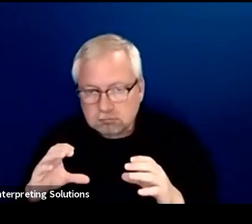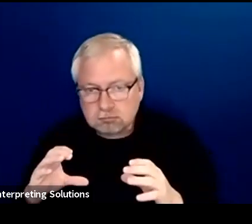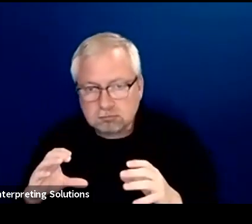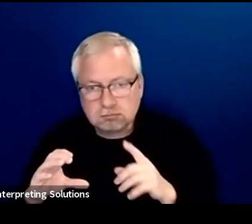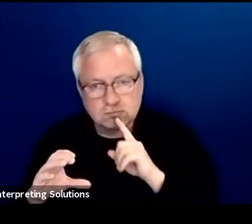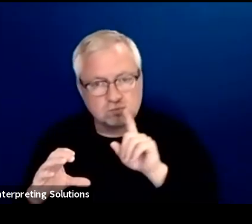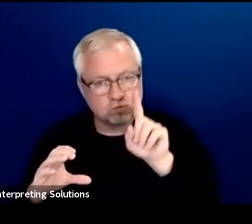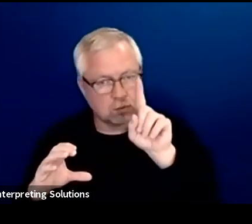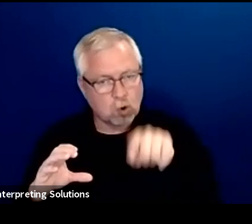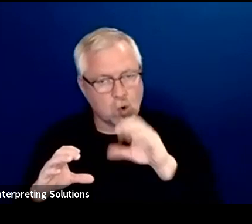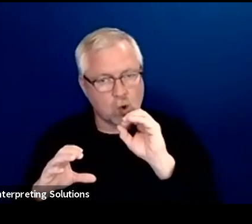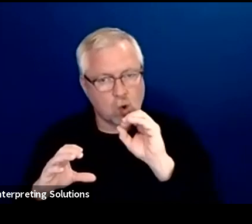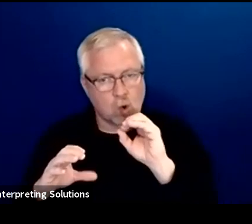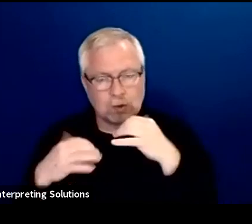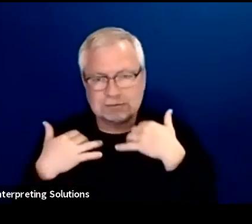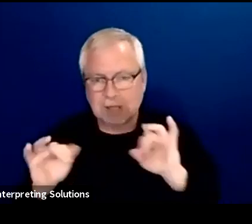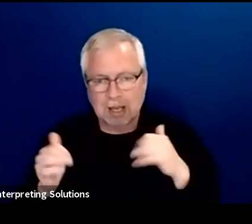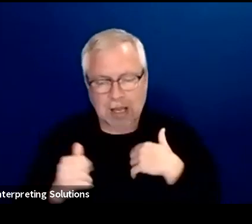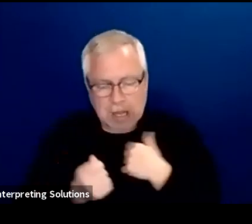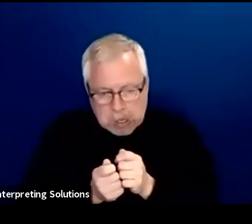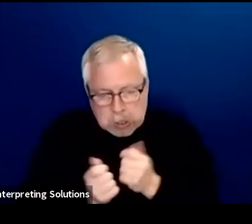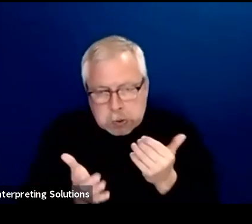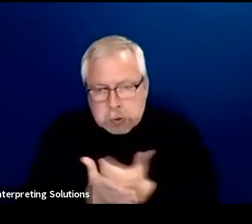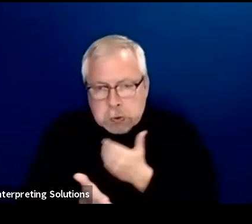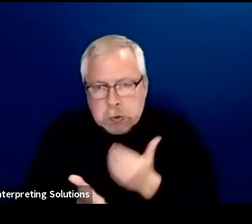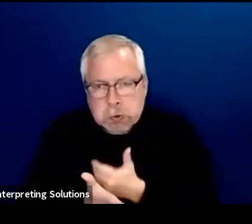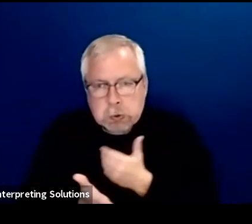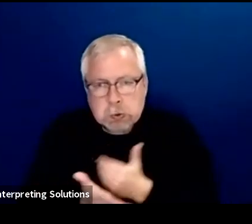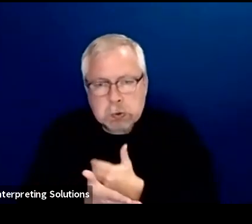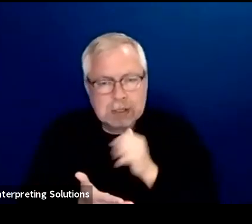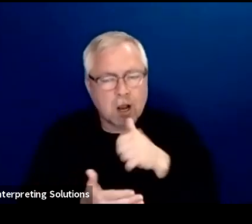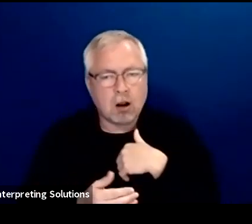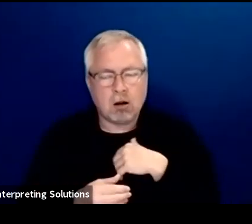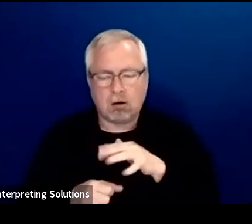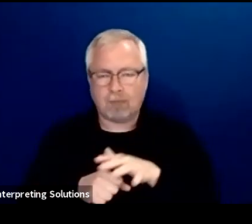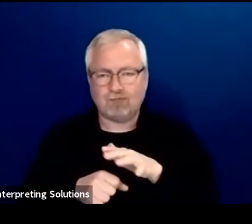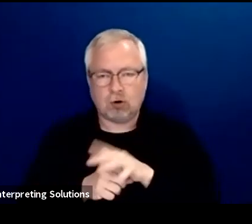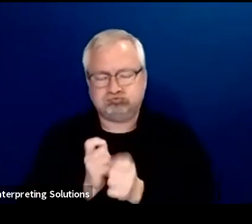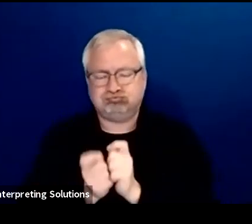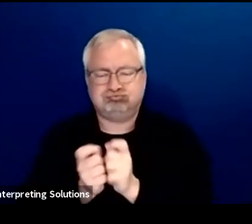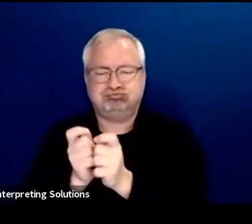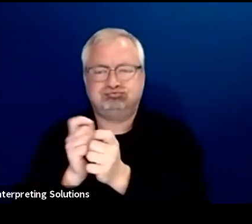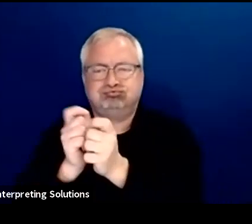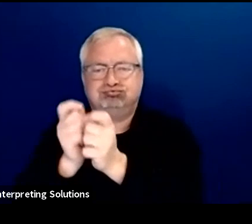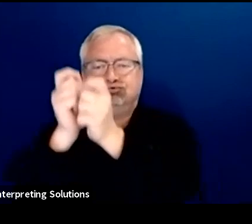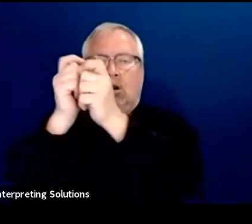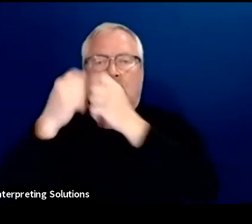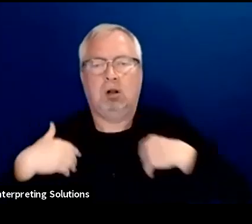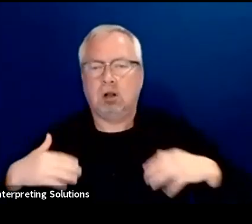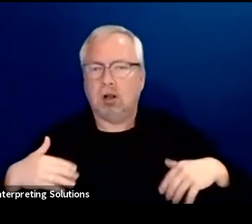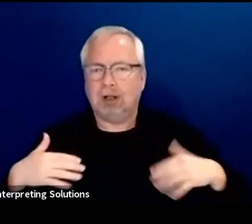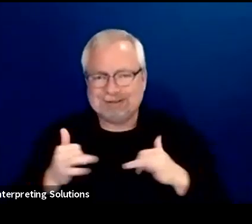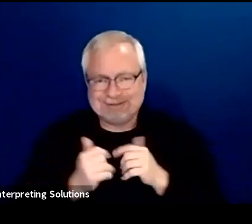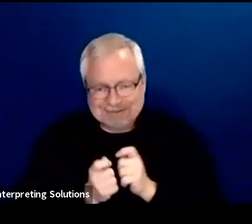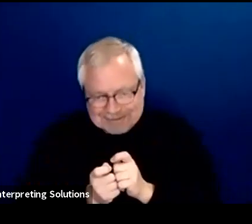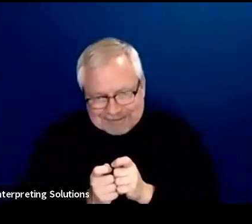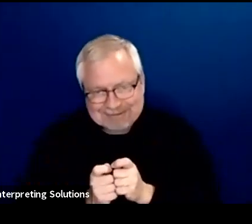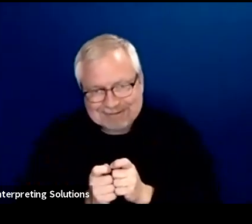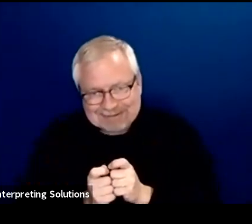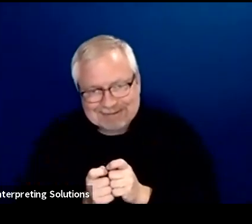progress, and it seemed reasonable for the U to have more time to